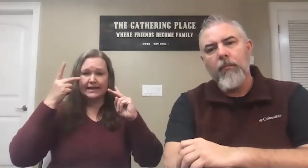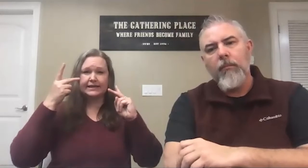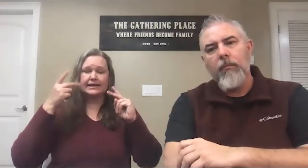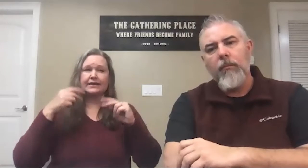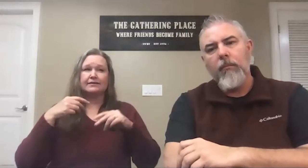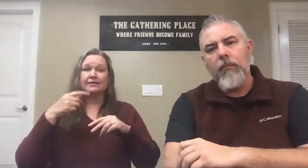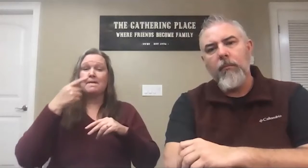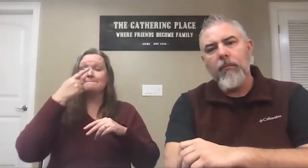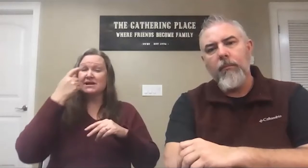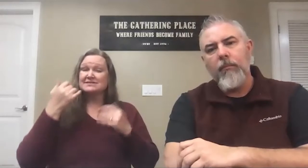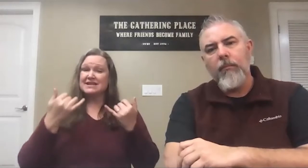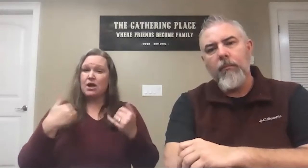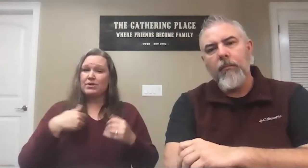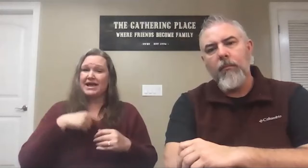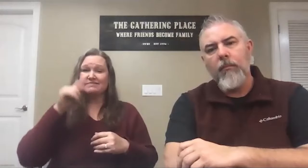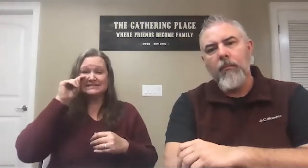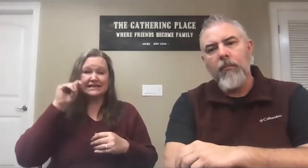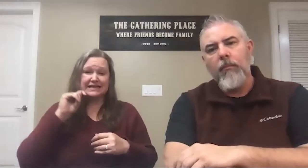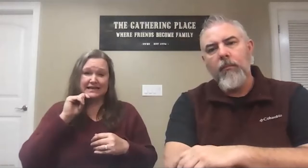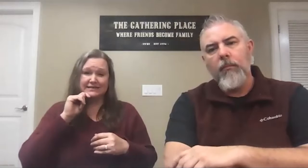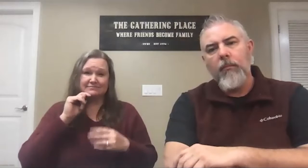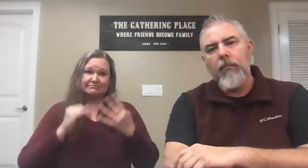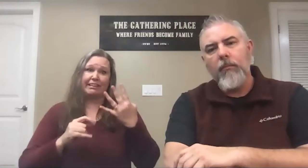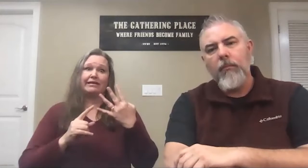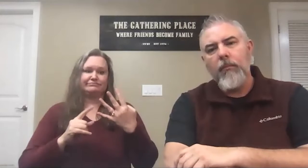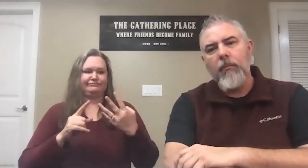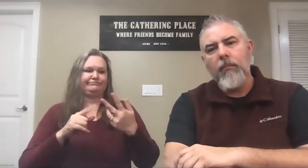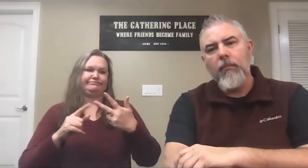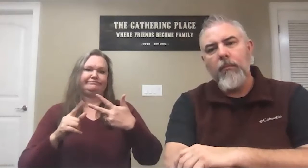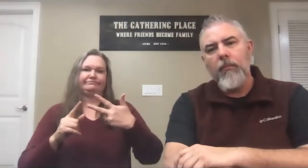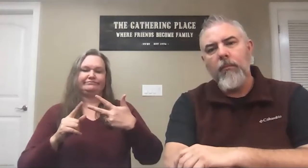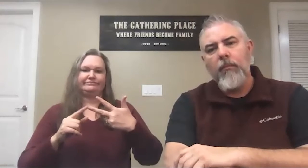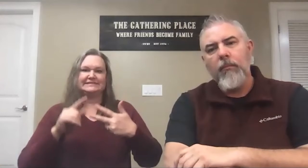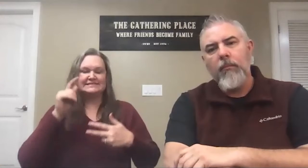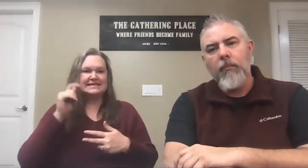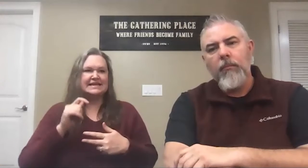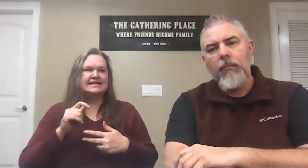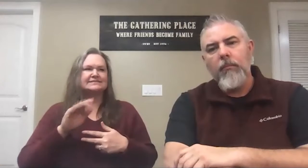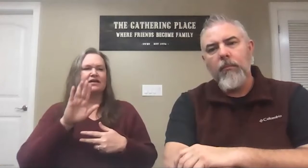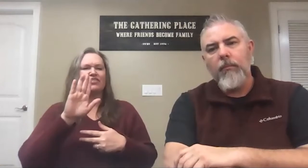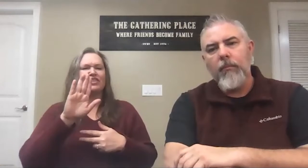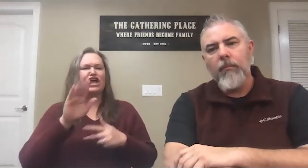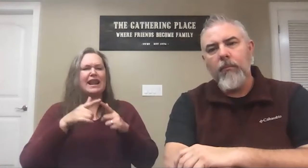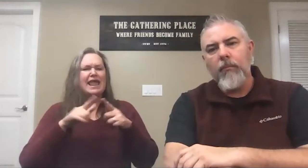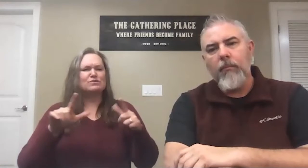Sometimes with misunderstanding, and because we have teenagers, our youngest is a